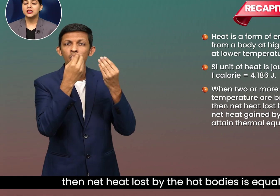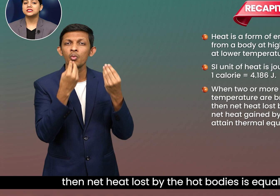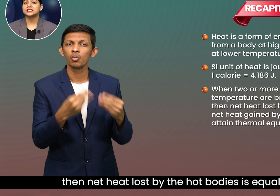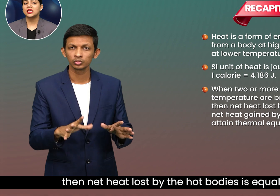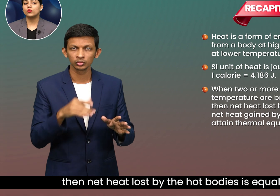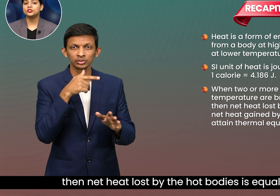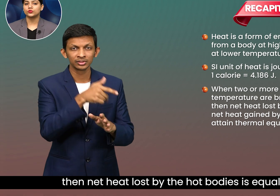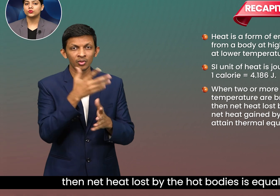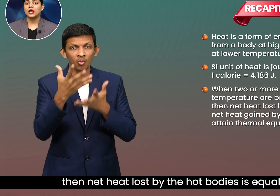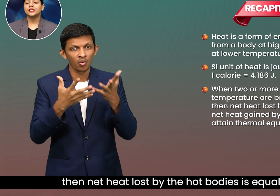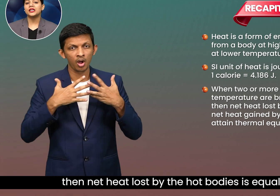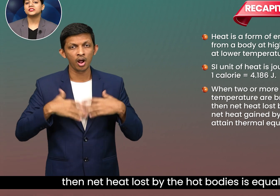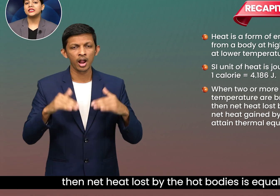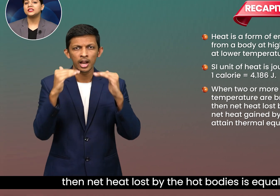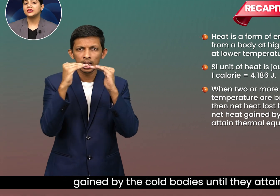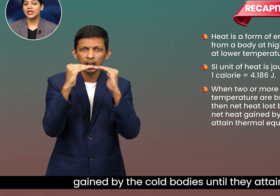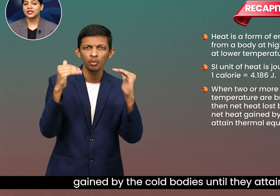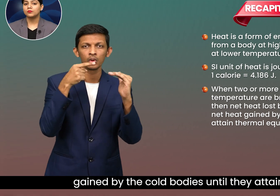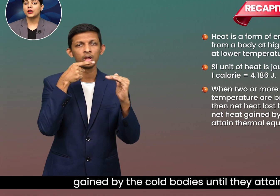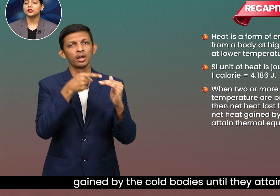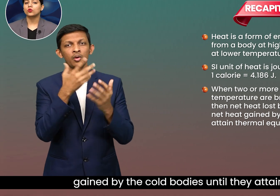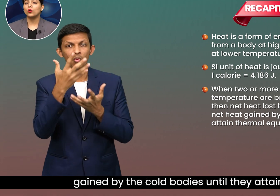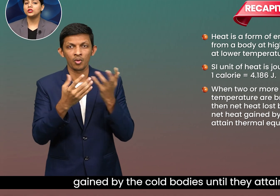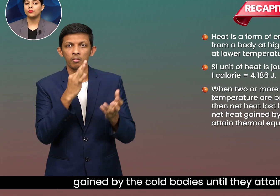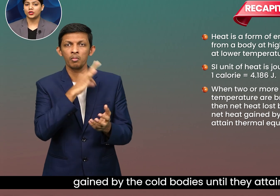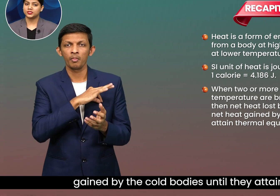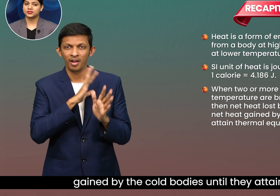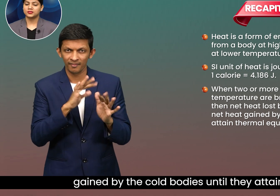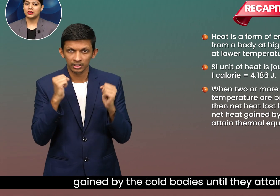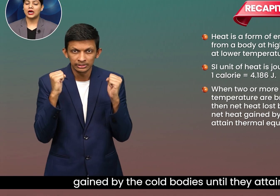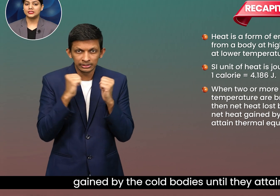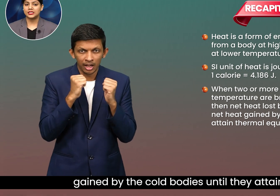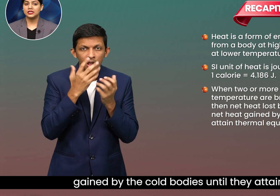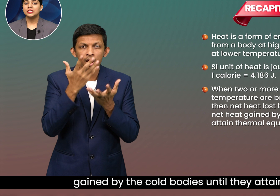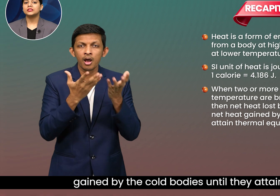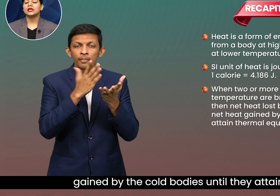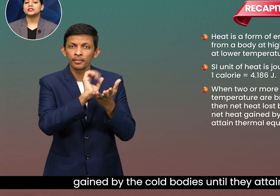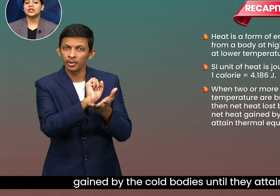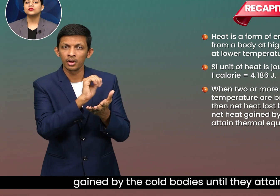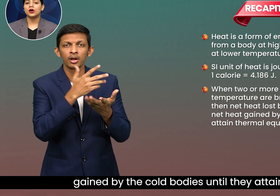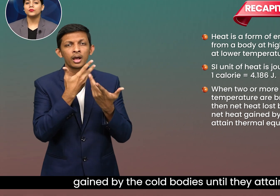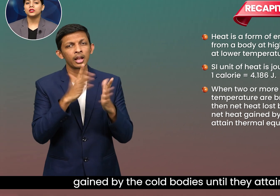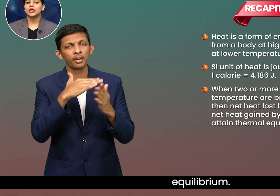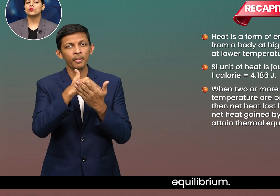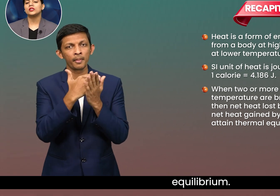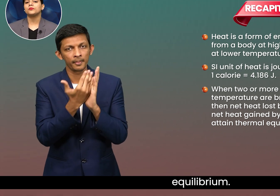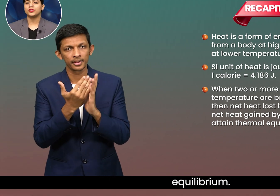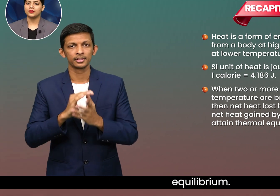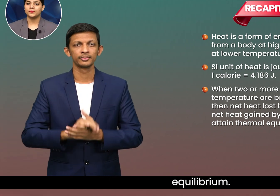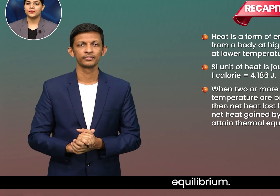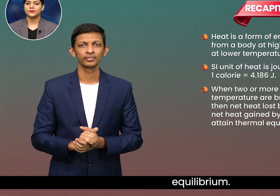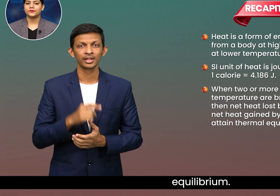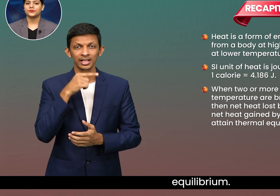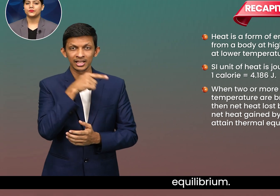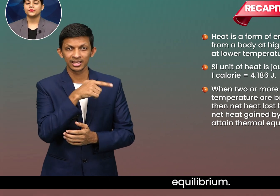bodies is equal to net heat gained by the cold bodies until they attain thermal